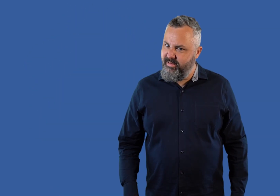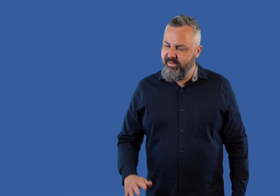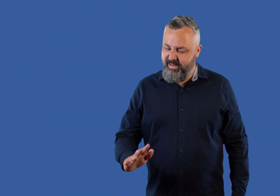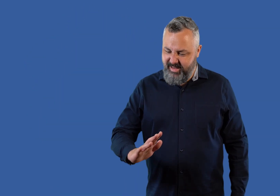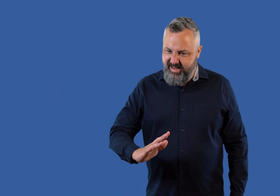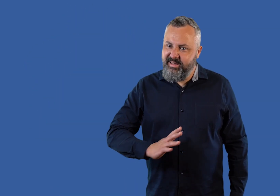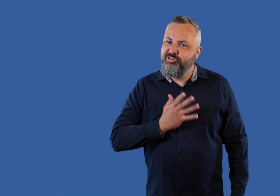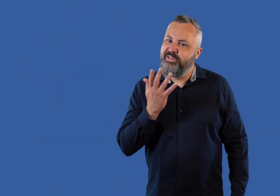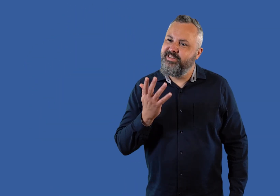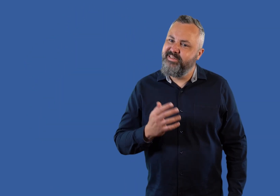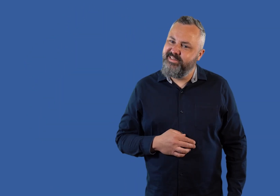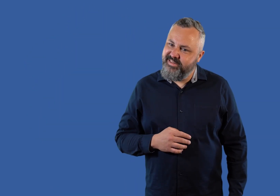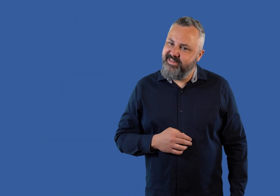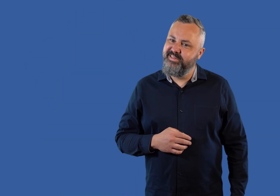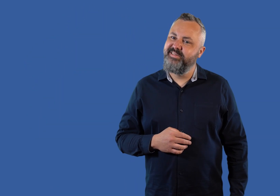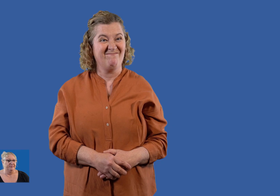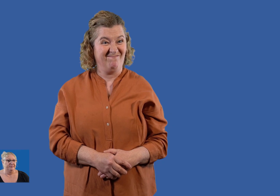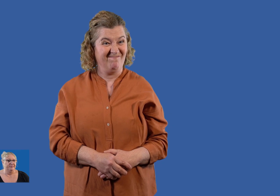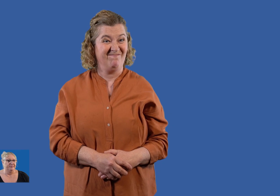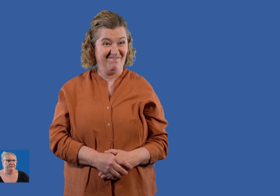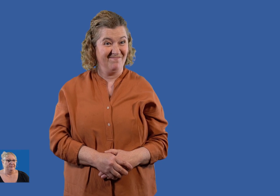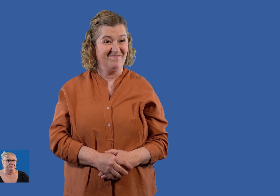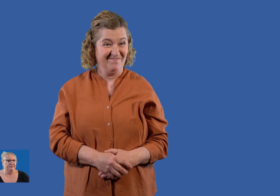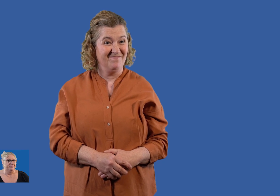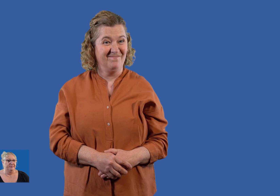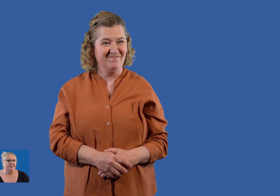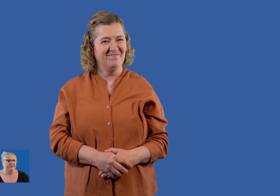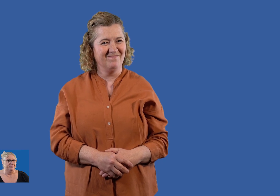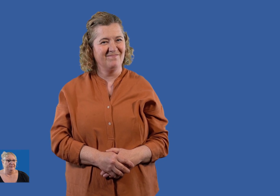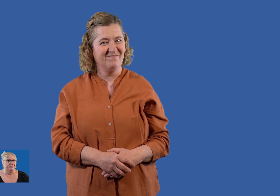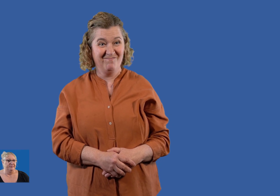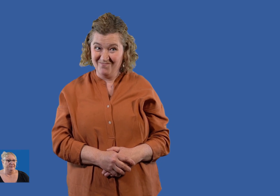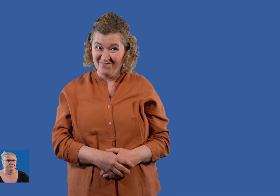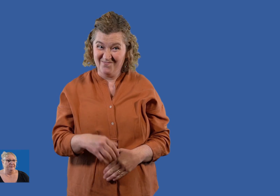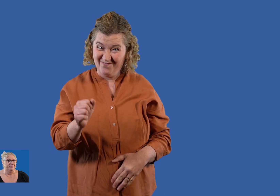That's so interesting. Yeah, I know.